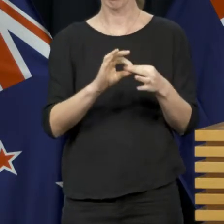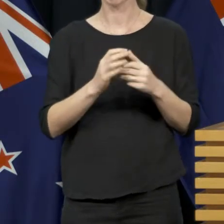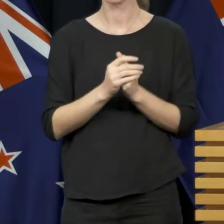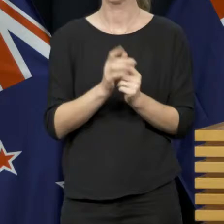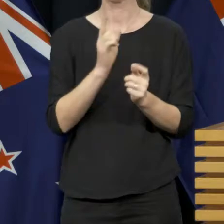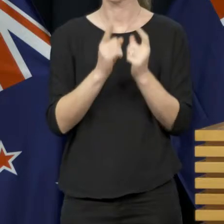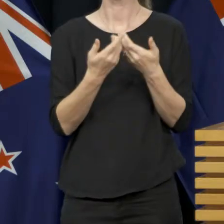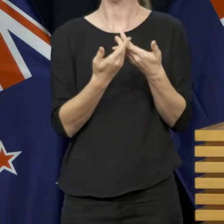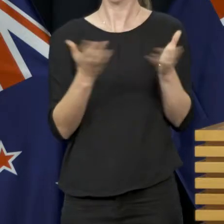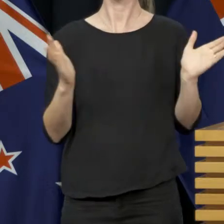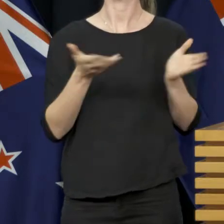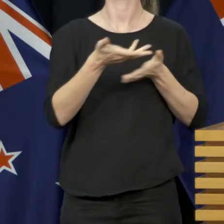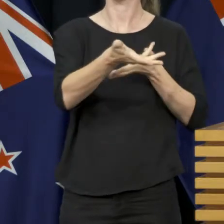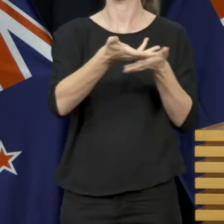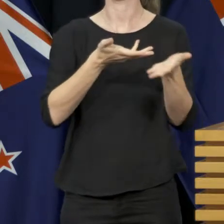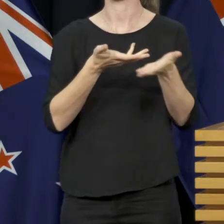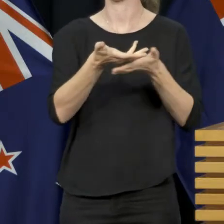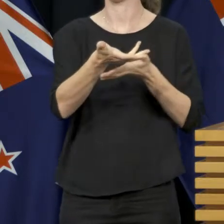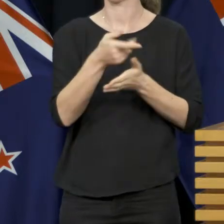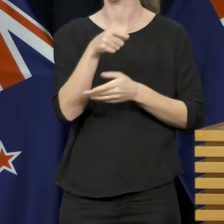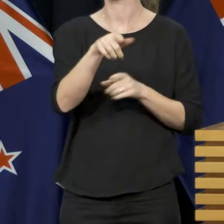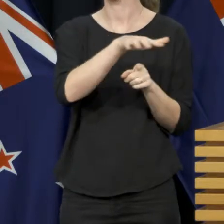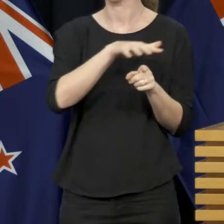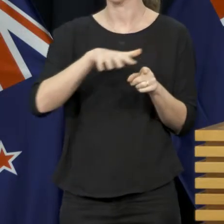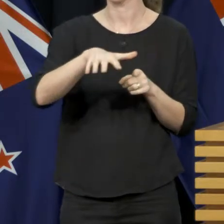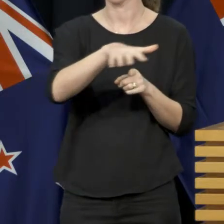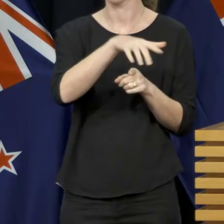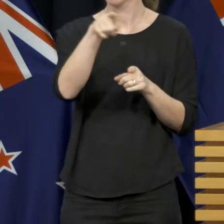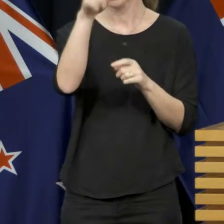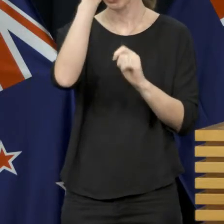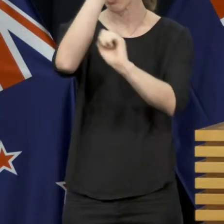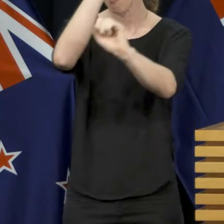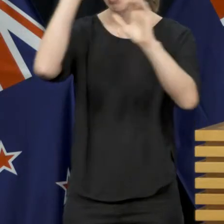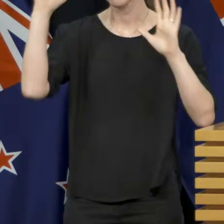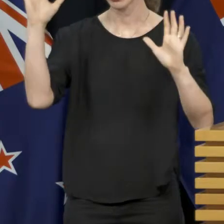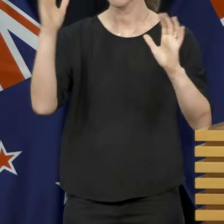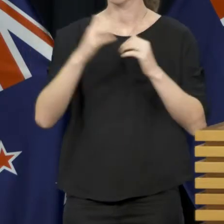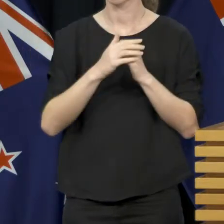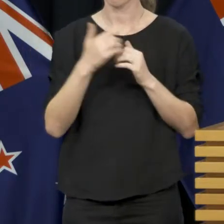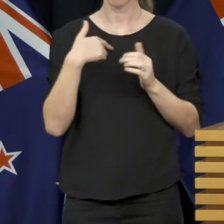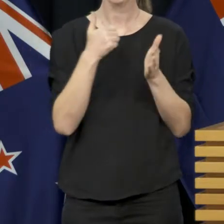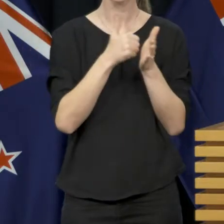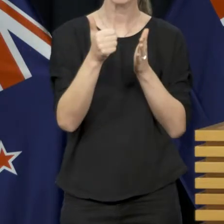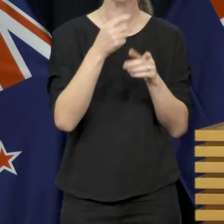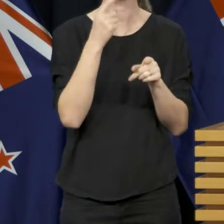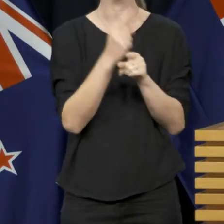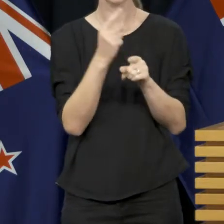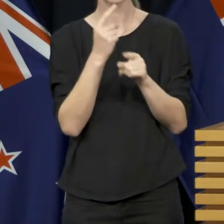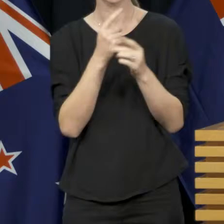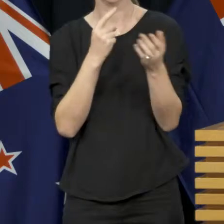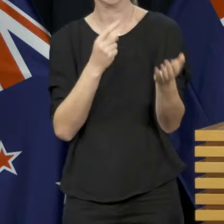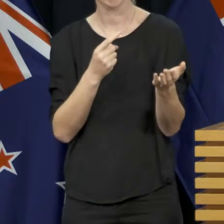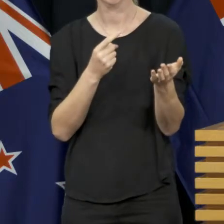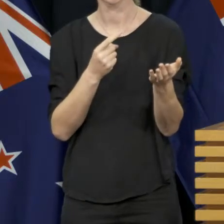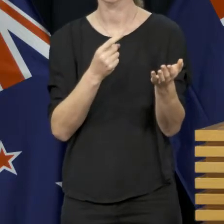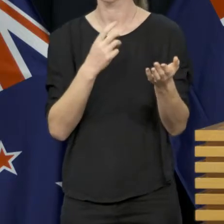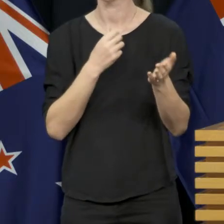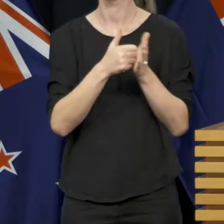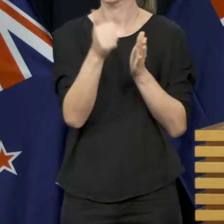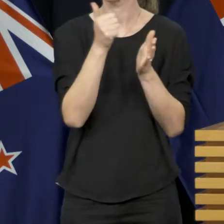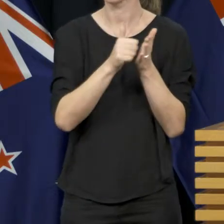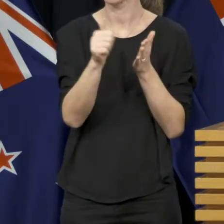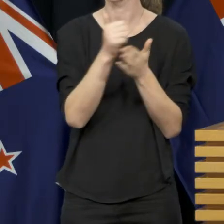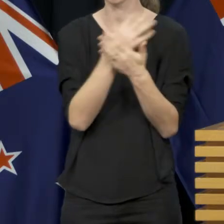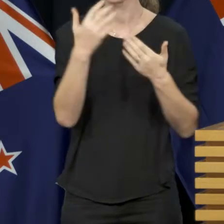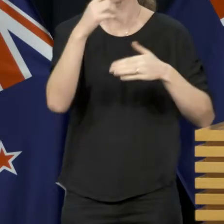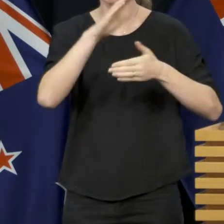these are open conversations, and in this scenario, you'd imagine that I frequently talk to David Clark, and have been for many,